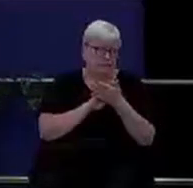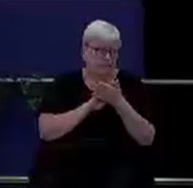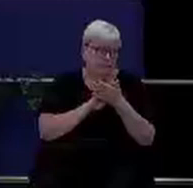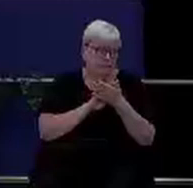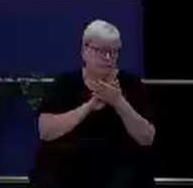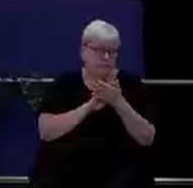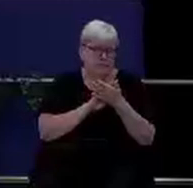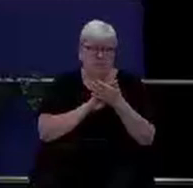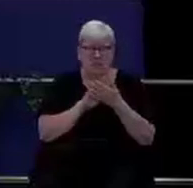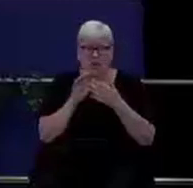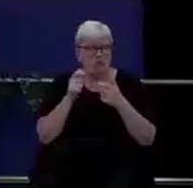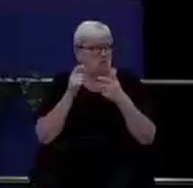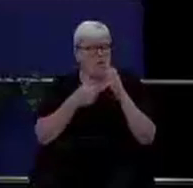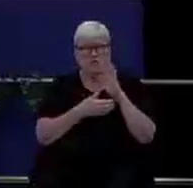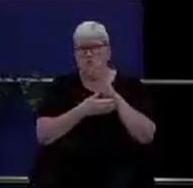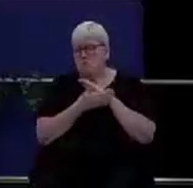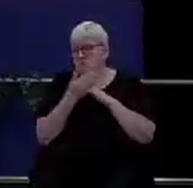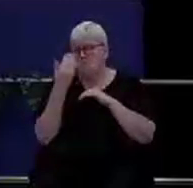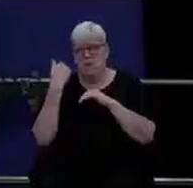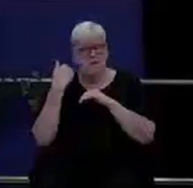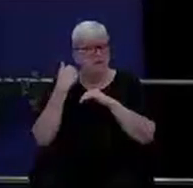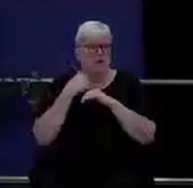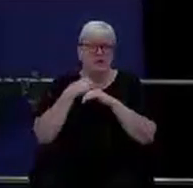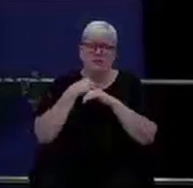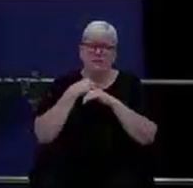there wasn't so much before. That's been quite